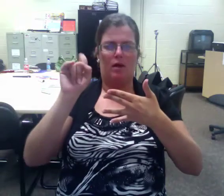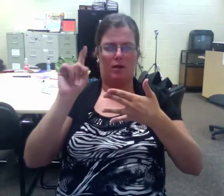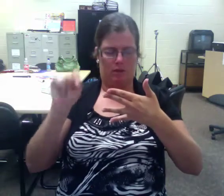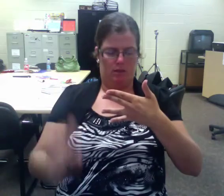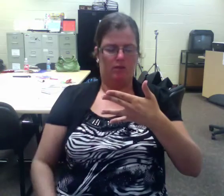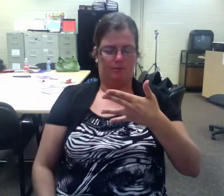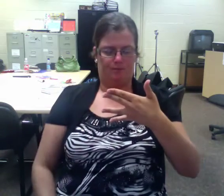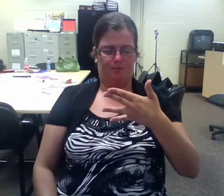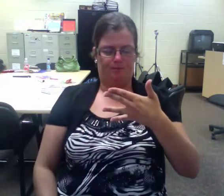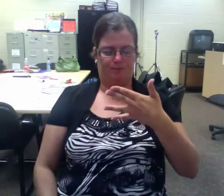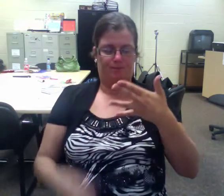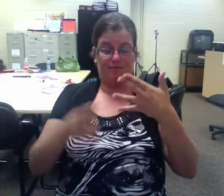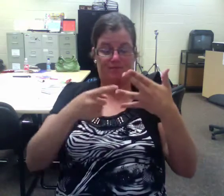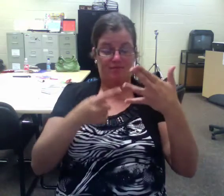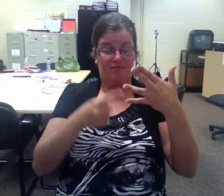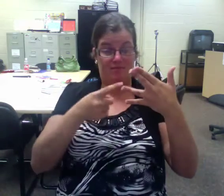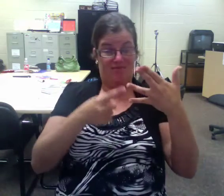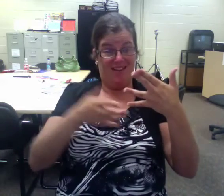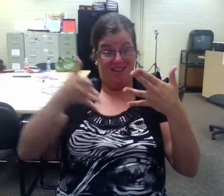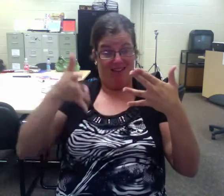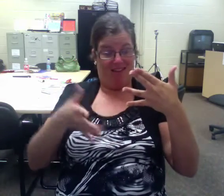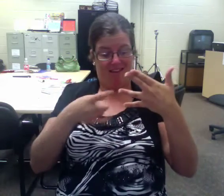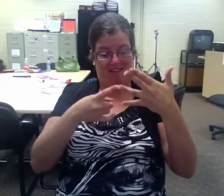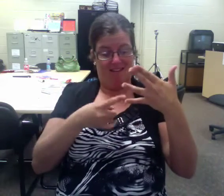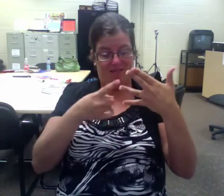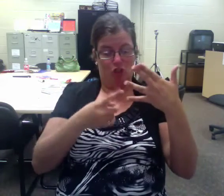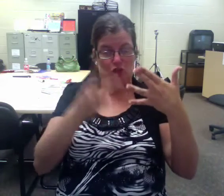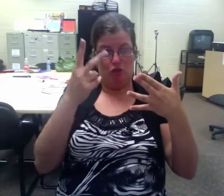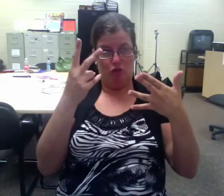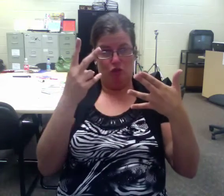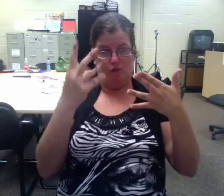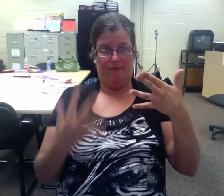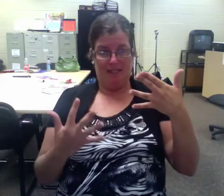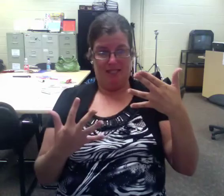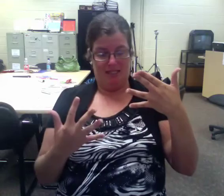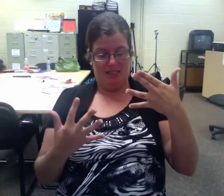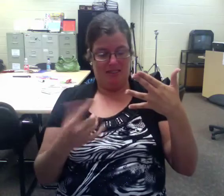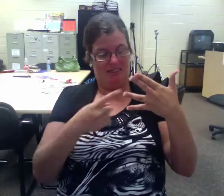The 2/5 that are remaining, they didn't know. They were undecided.